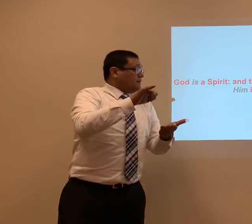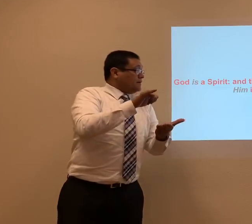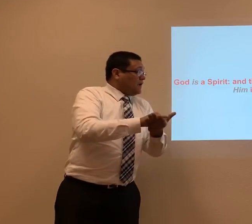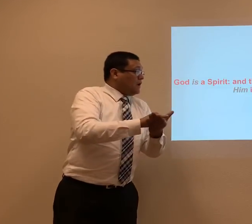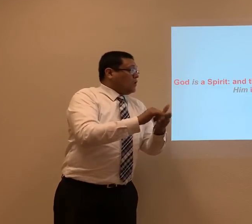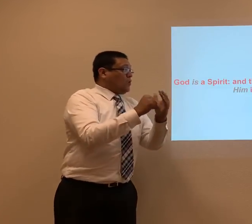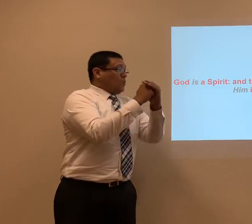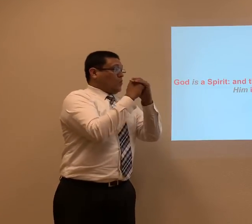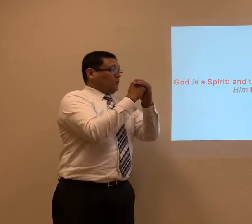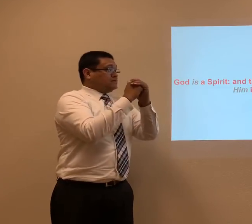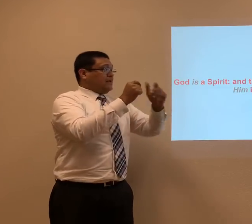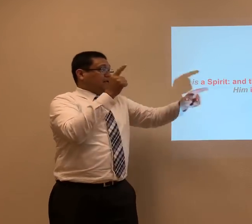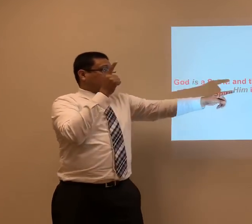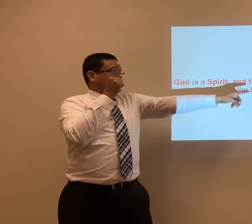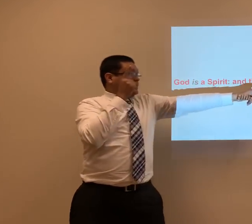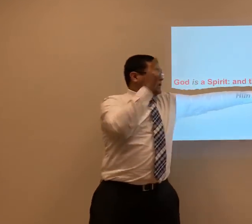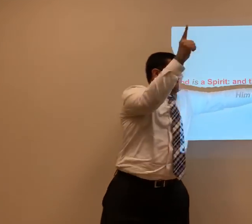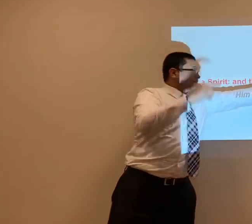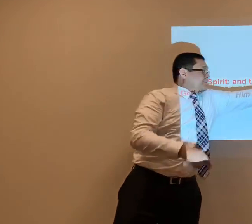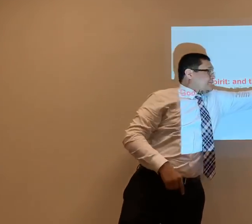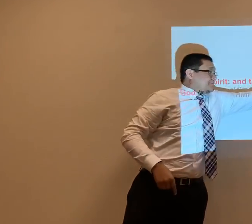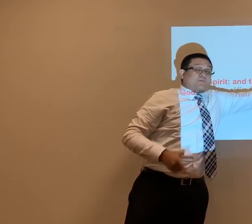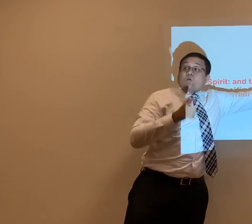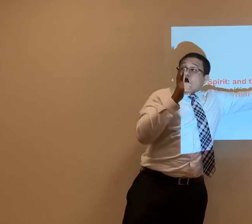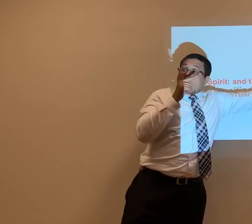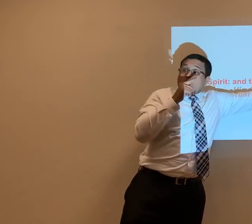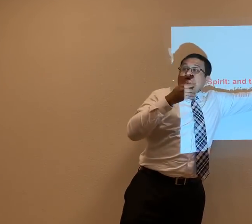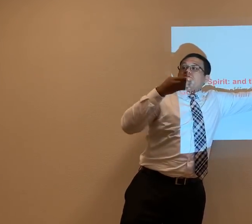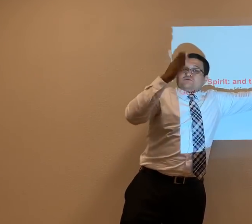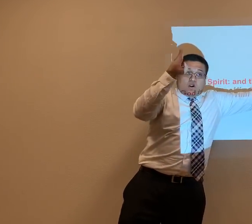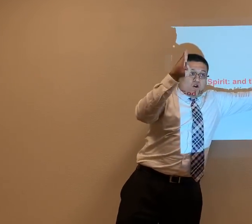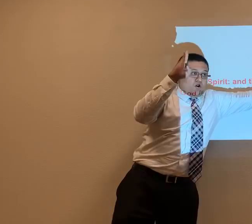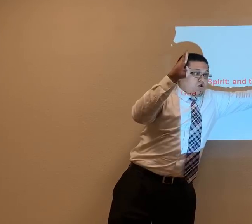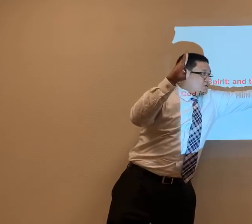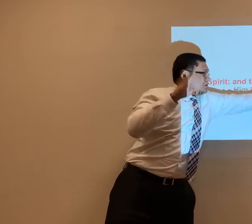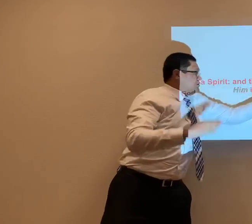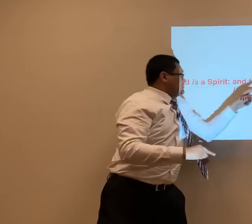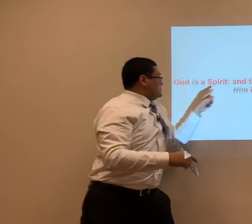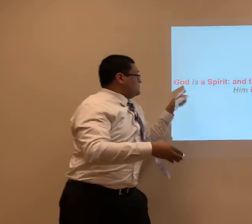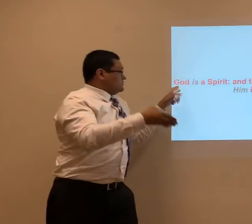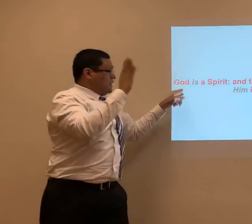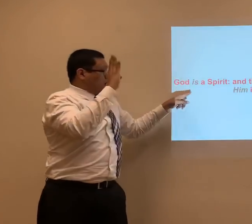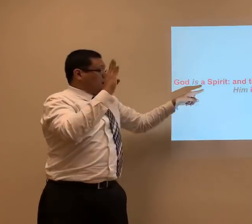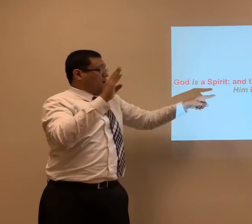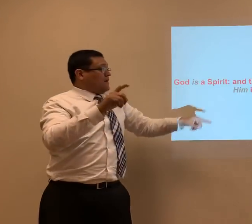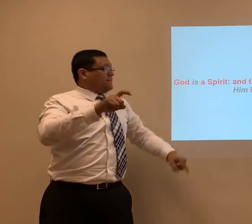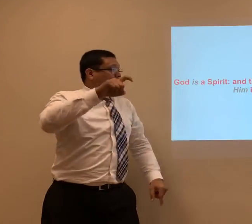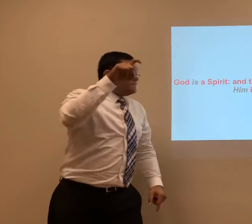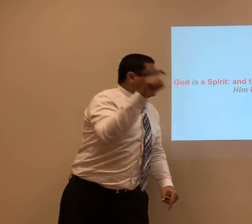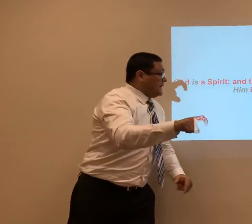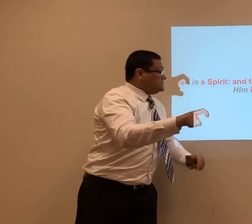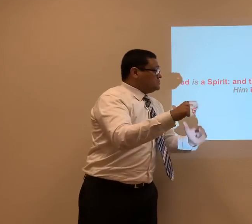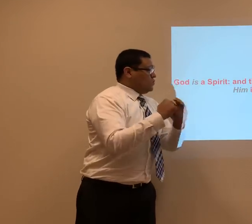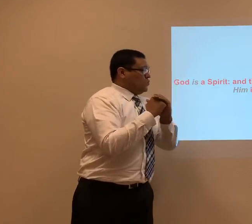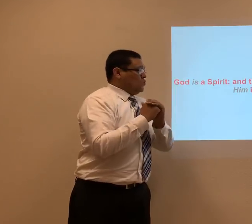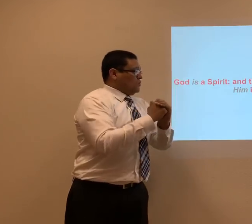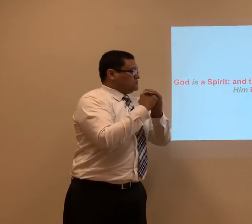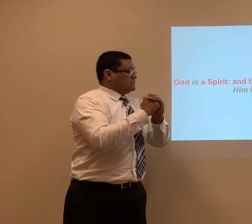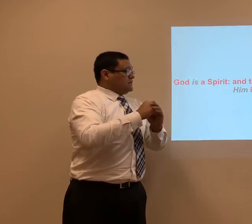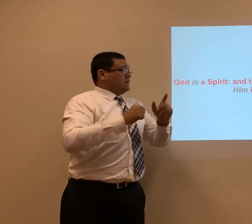and they that worship him, this is God, this hymn is referring to God. Remember, it says God is a spirit. They that